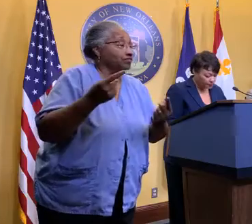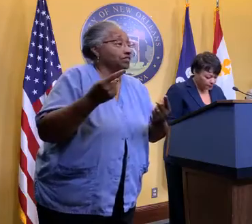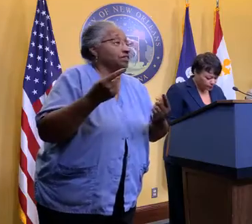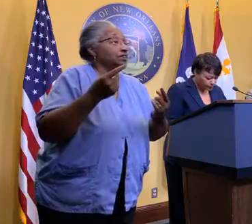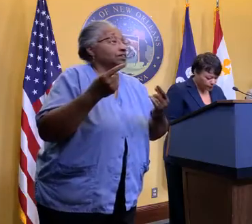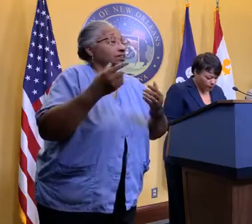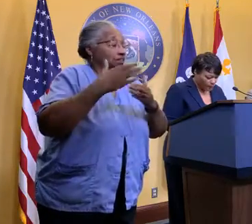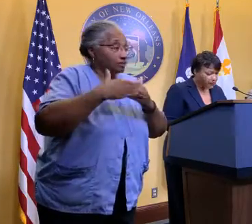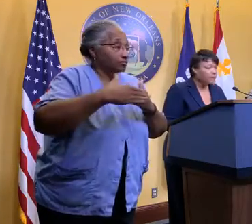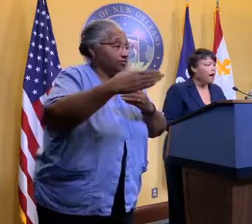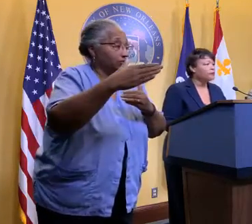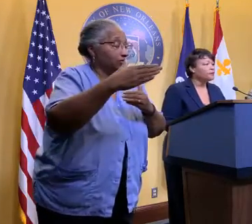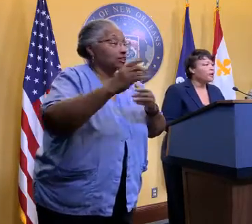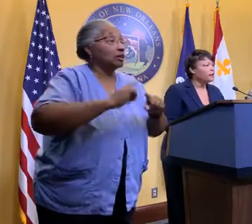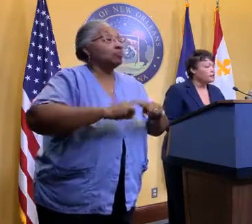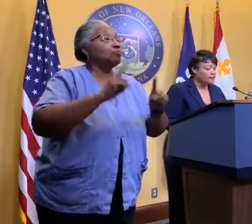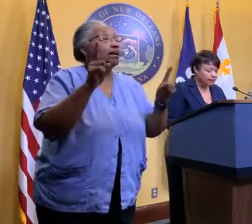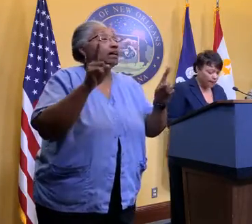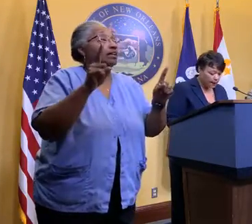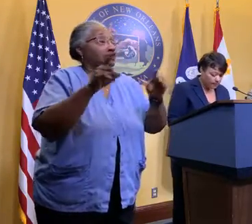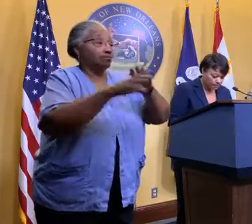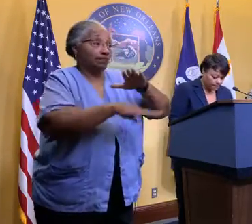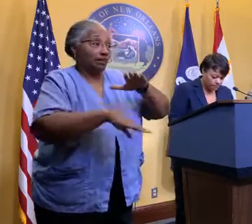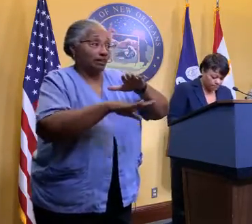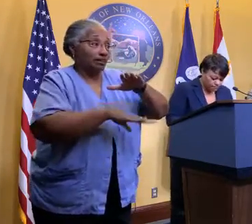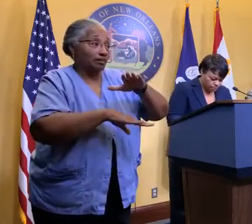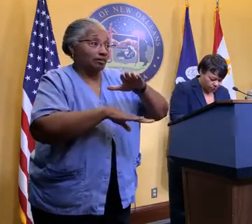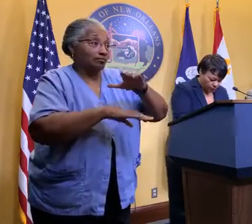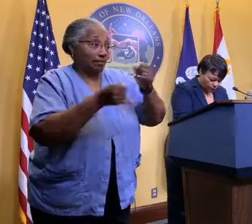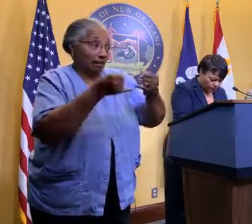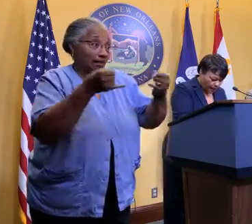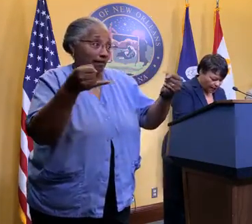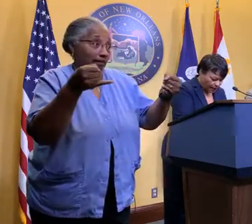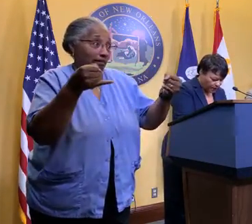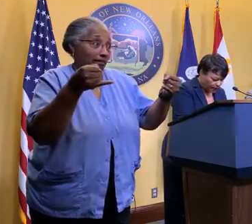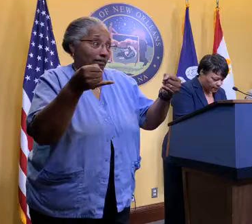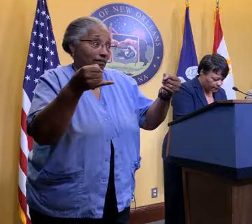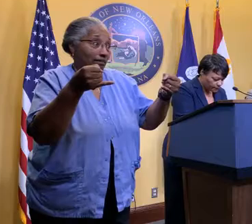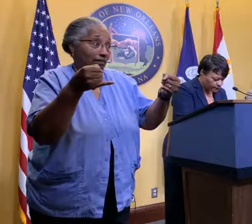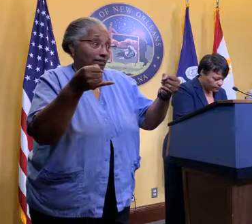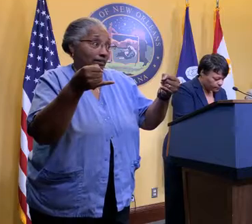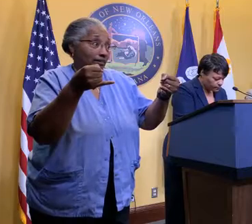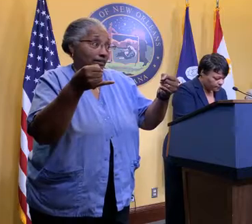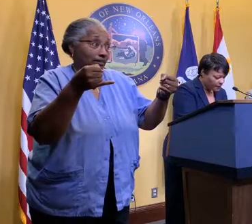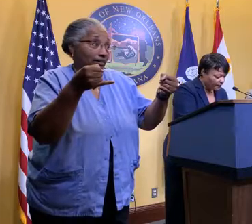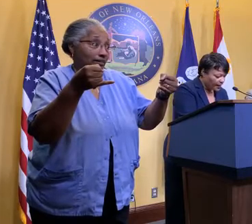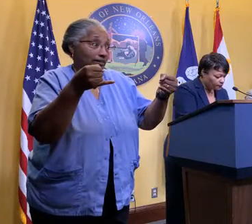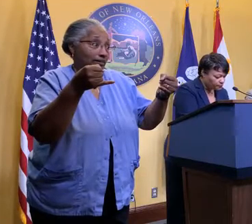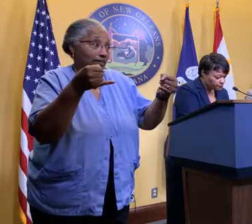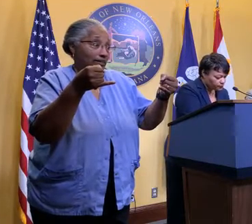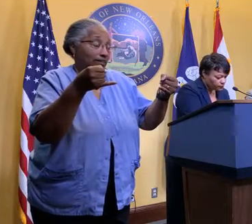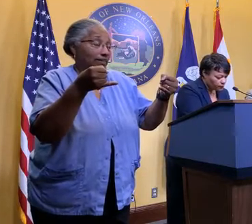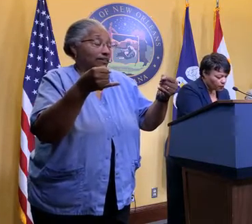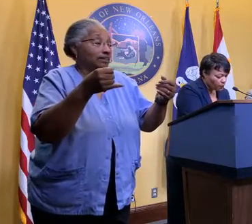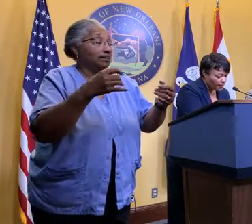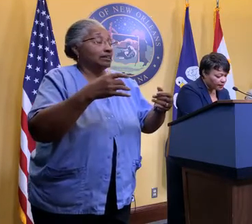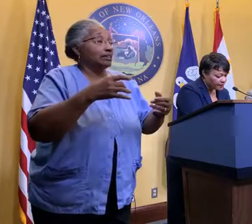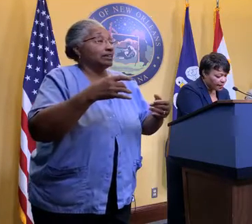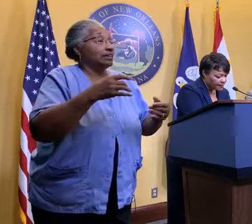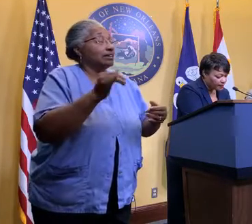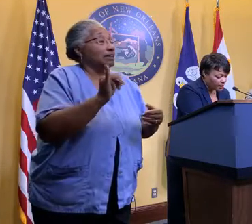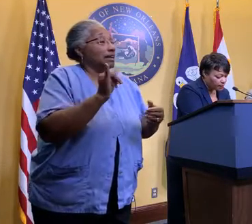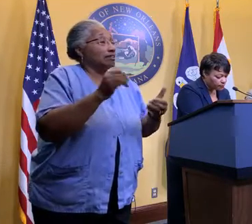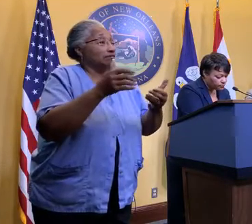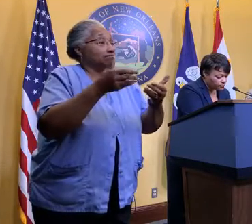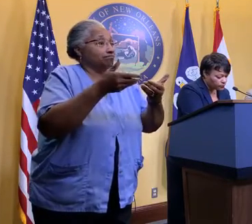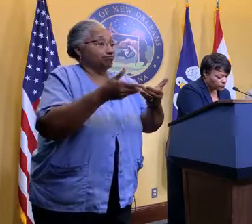where we're going. But the bottom line is, the bottom is kind of fell out in